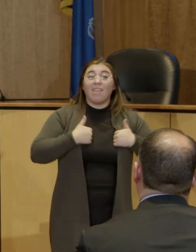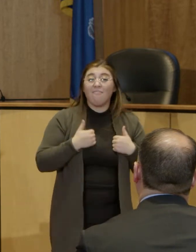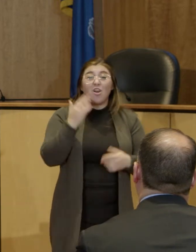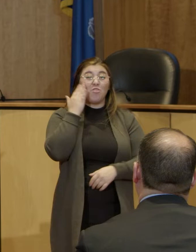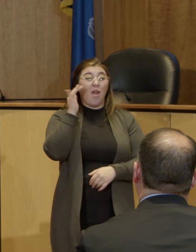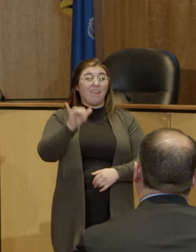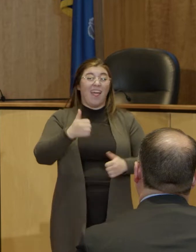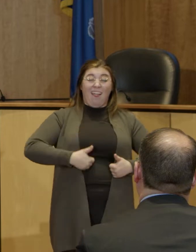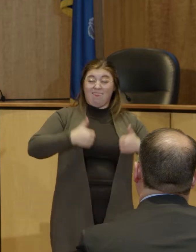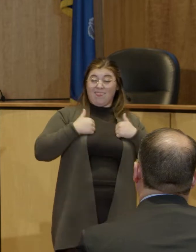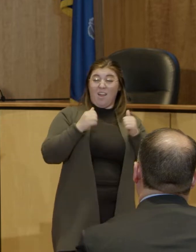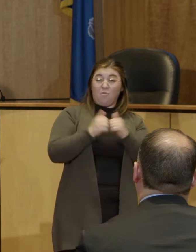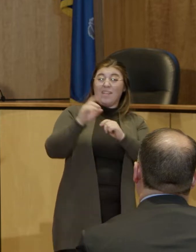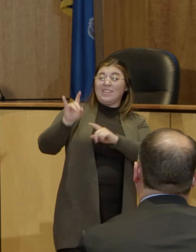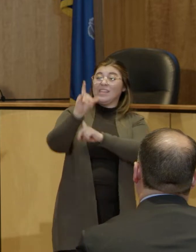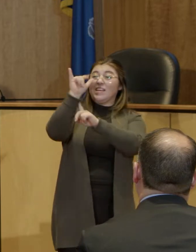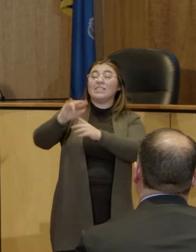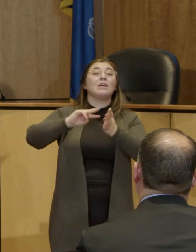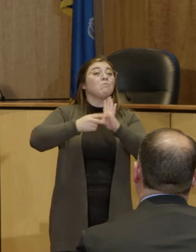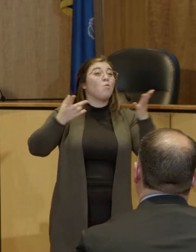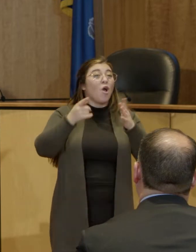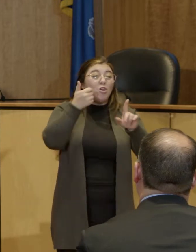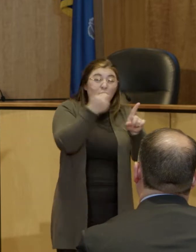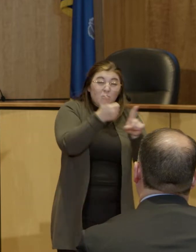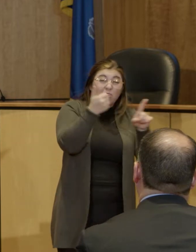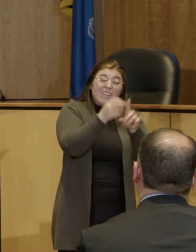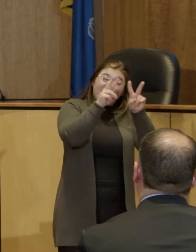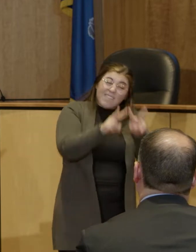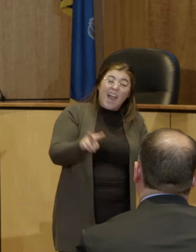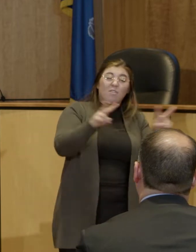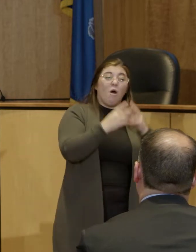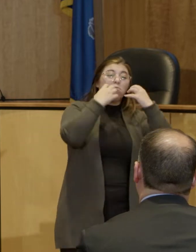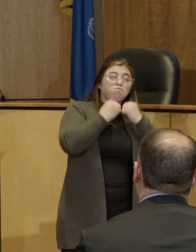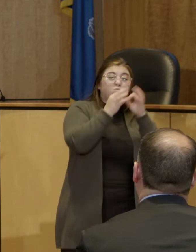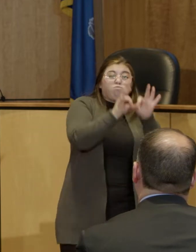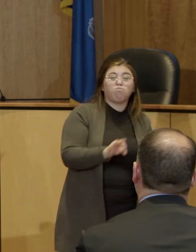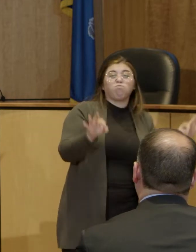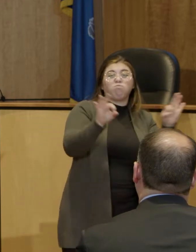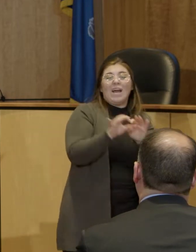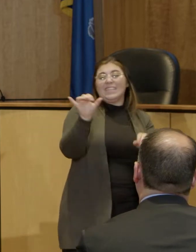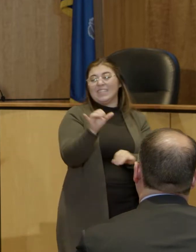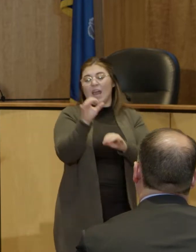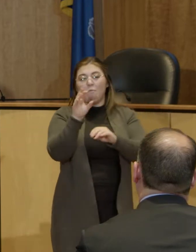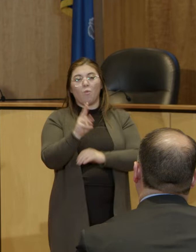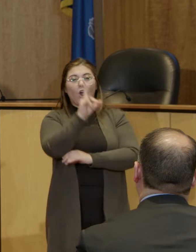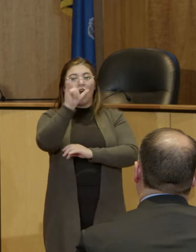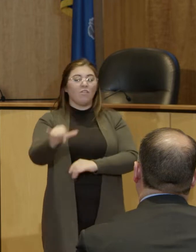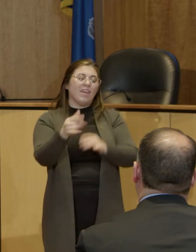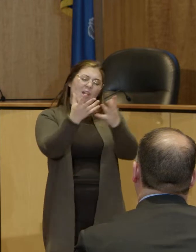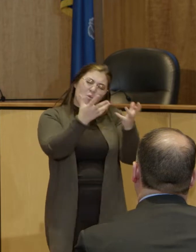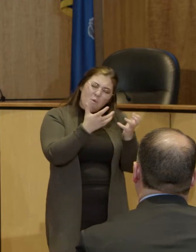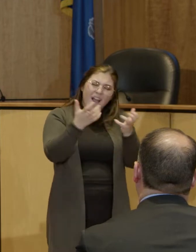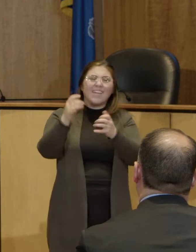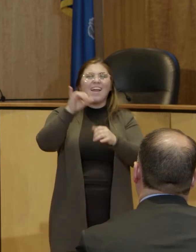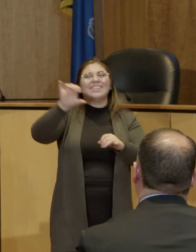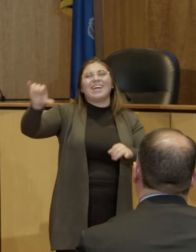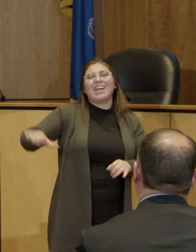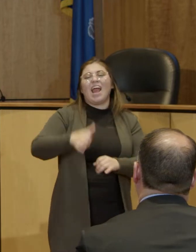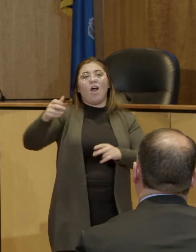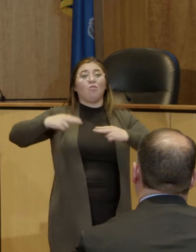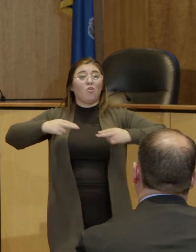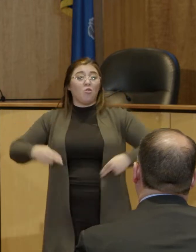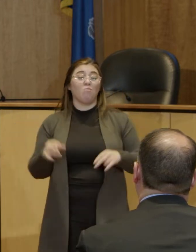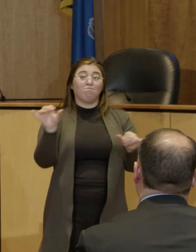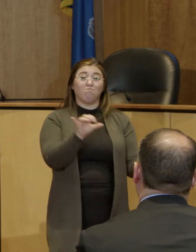of dignity means you are as valuable and important, worthy and wanted as any other human